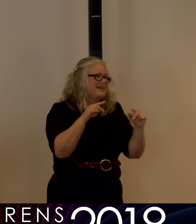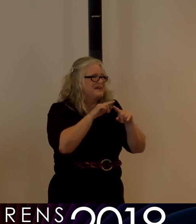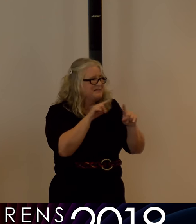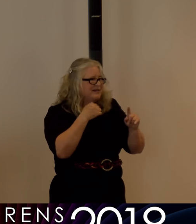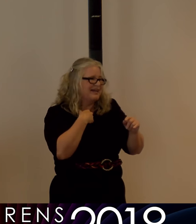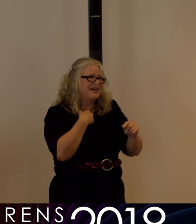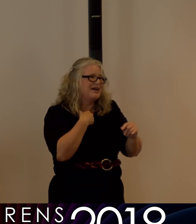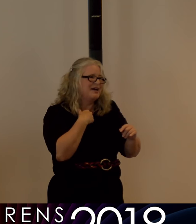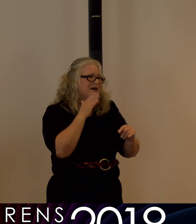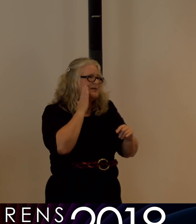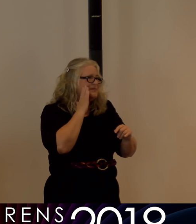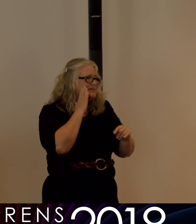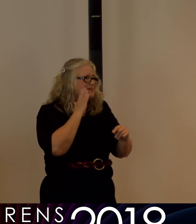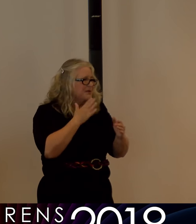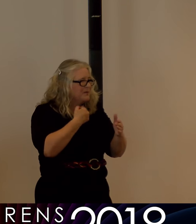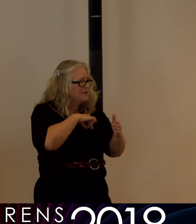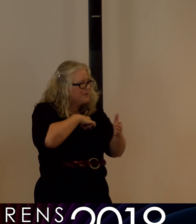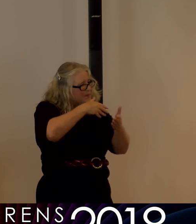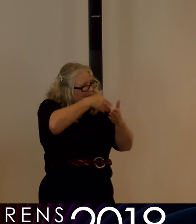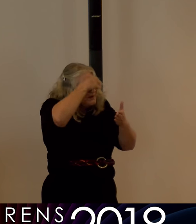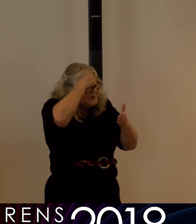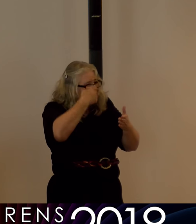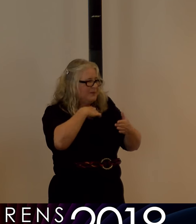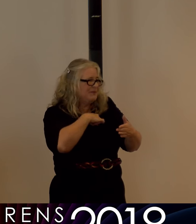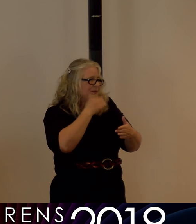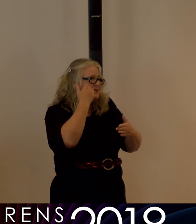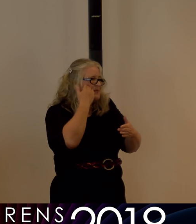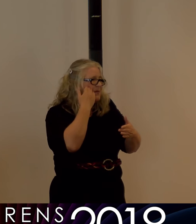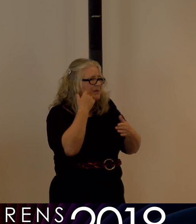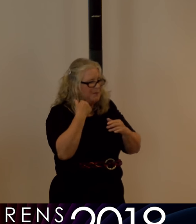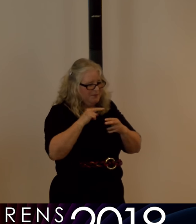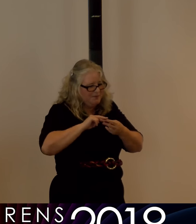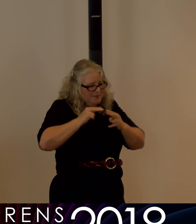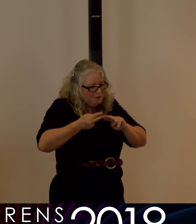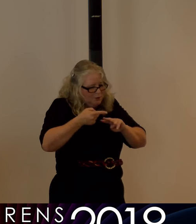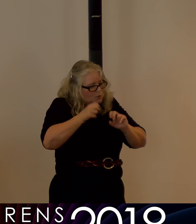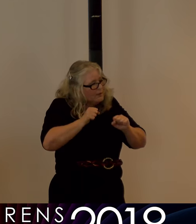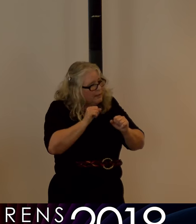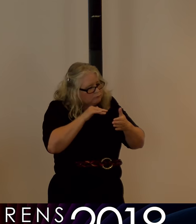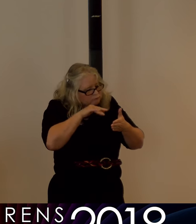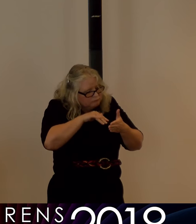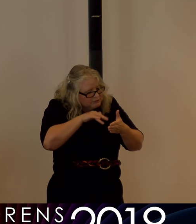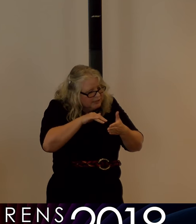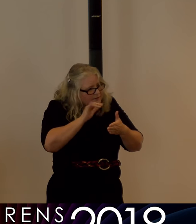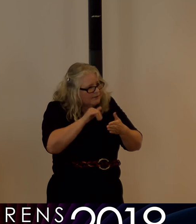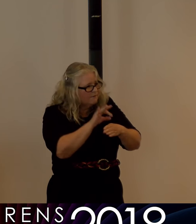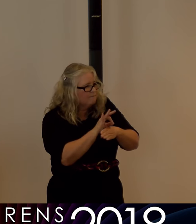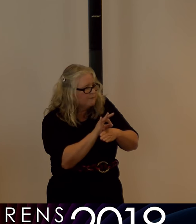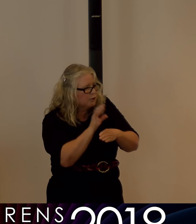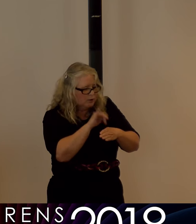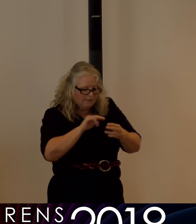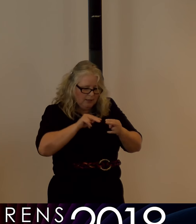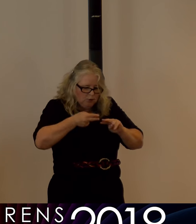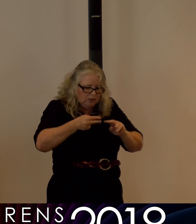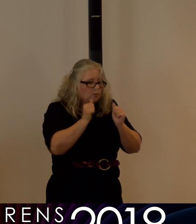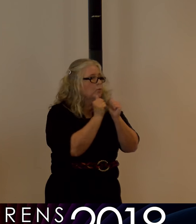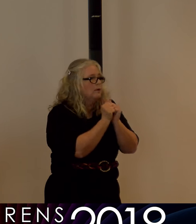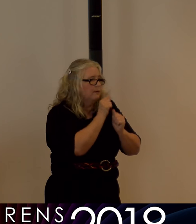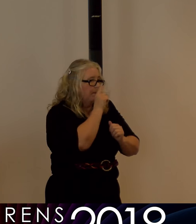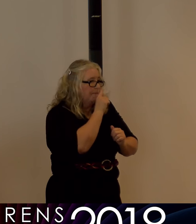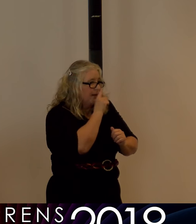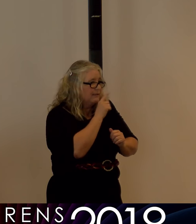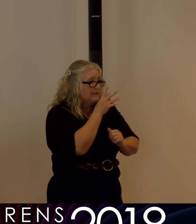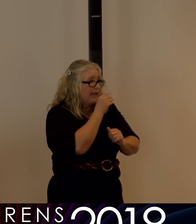But we learned, because we knew what the gene was, that you could study the function of that gene in mice, in zebrafish, which are just